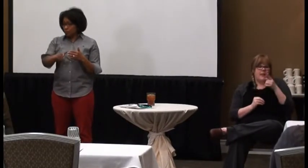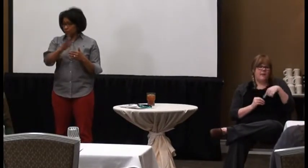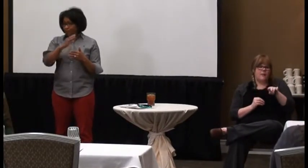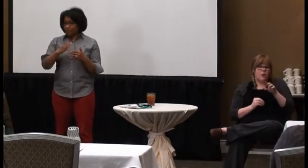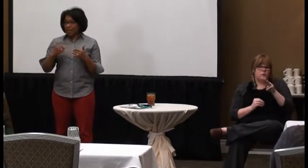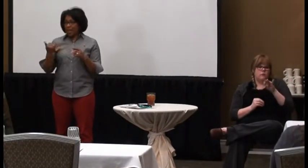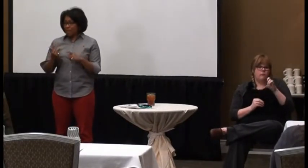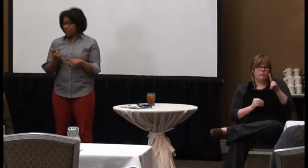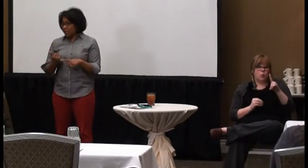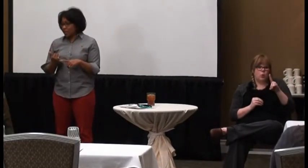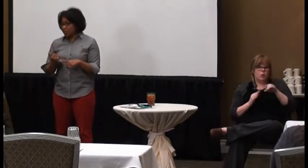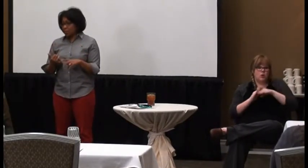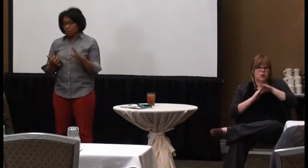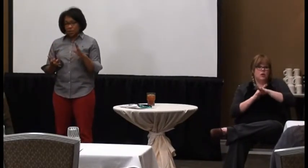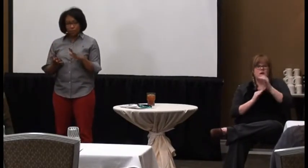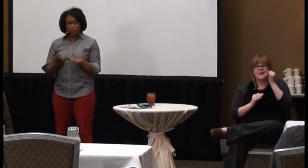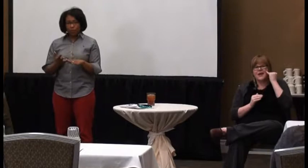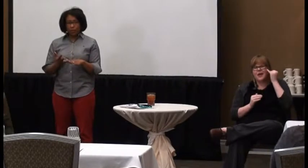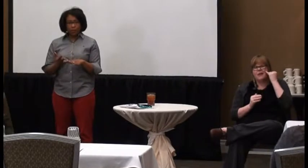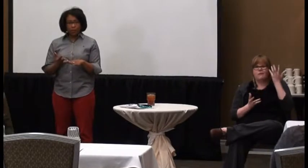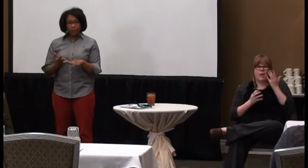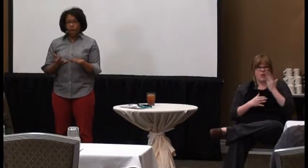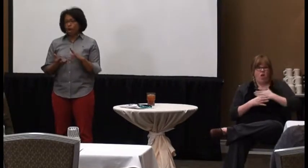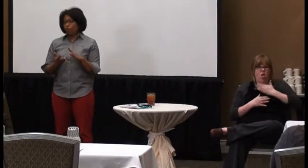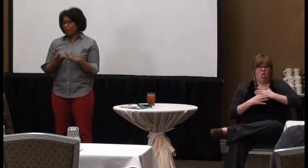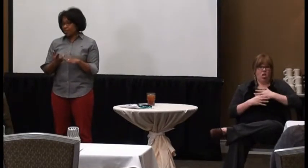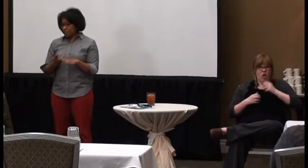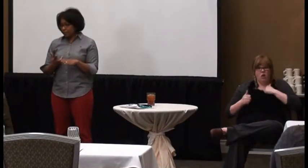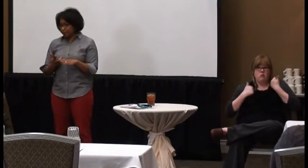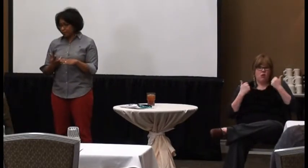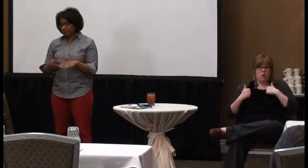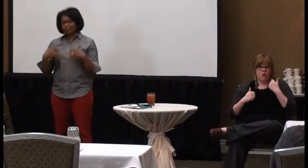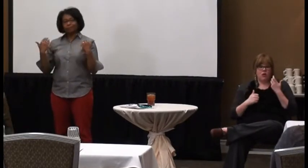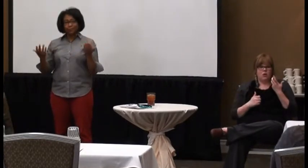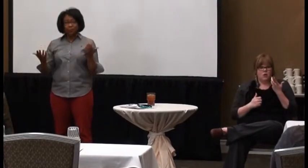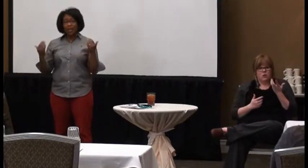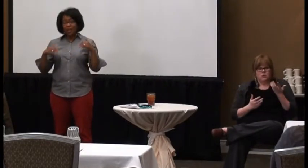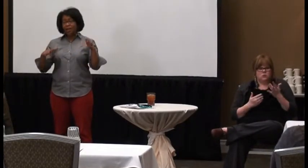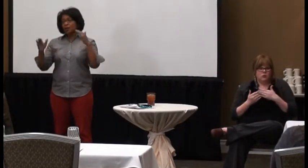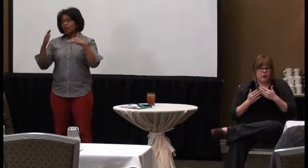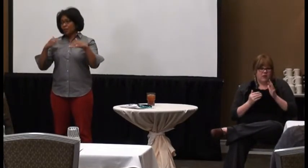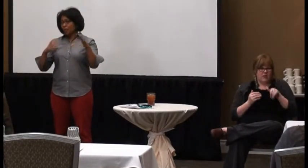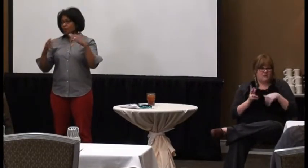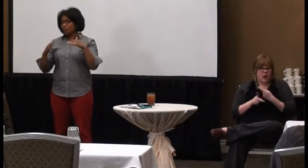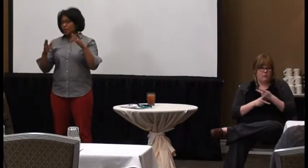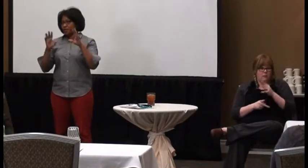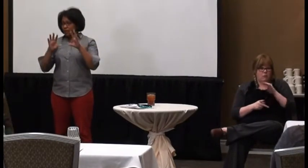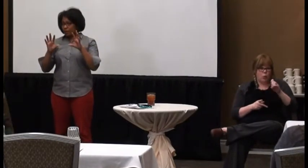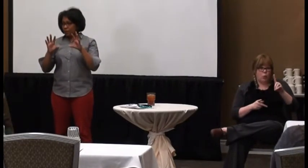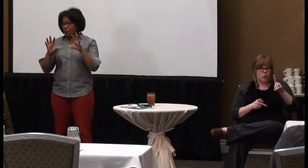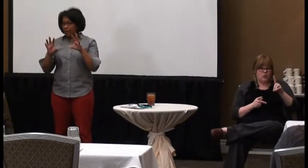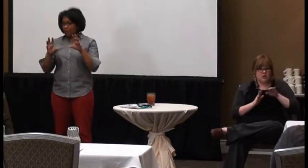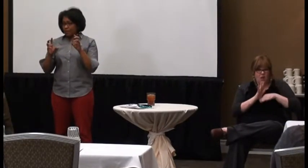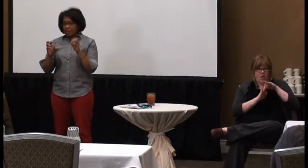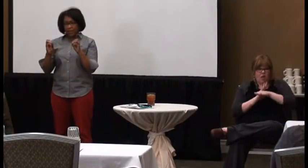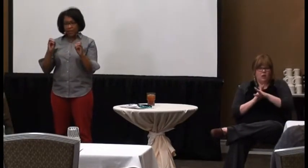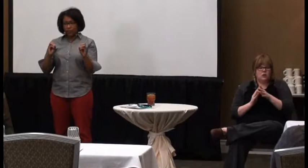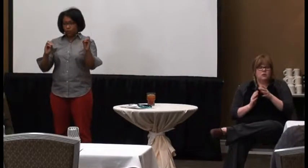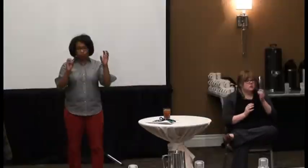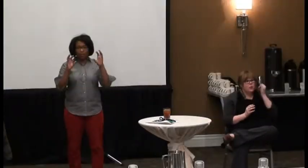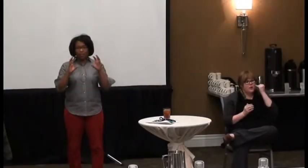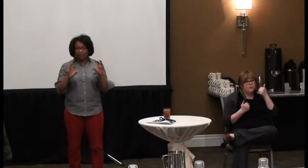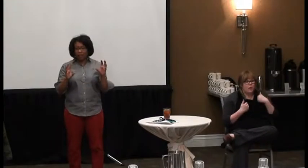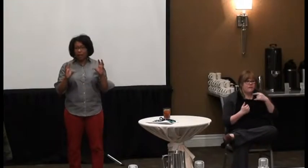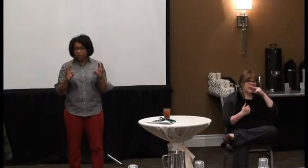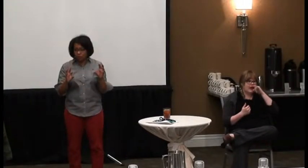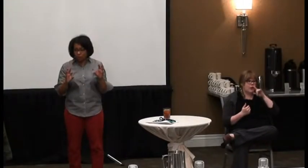moods, agitation, irritability, aggression, And those are the meds that if you have a kid like that